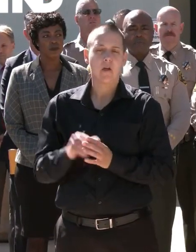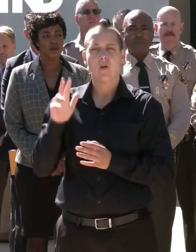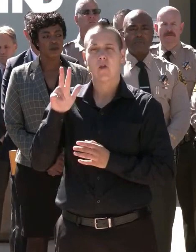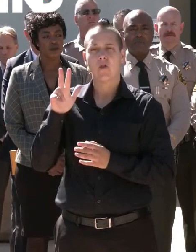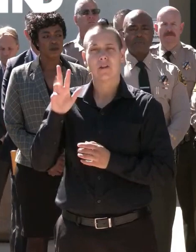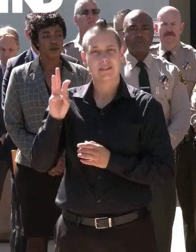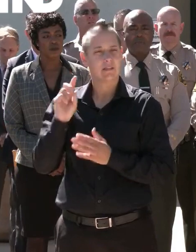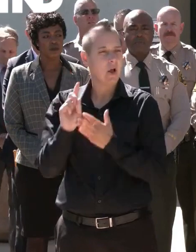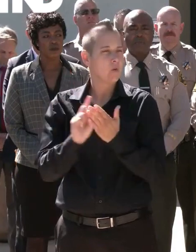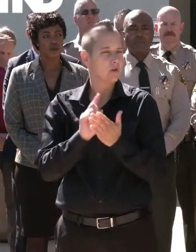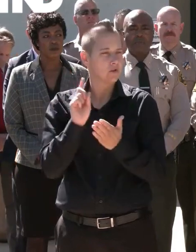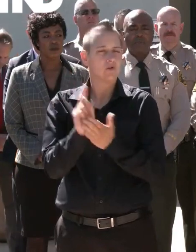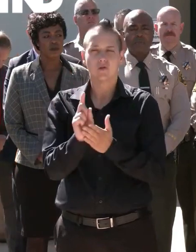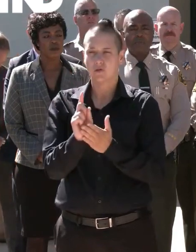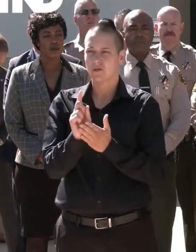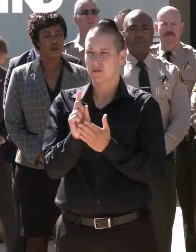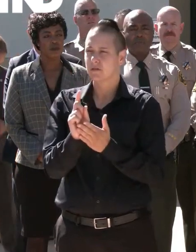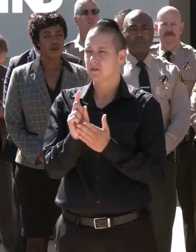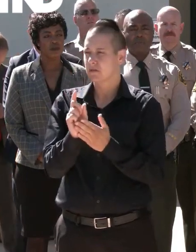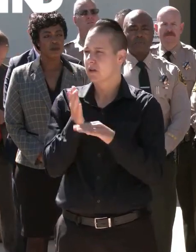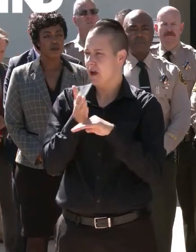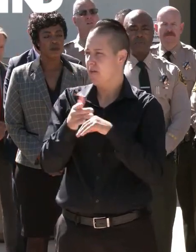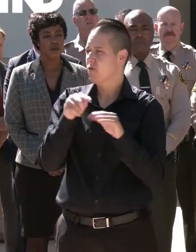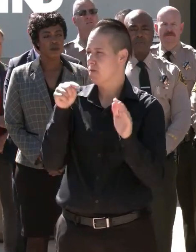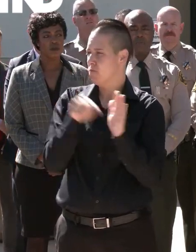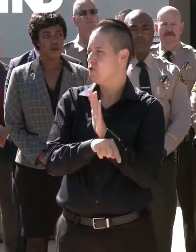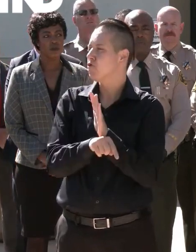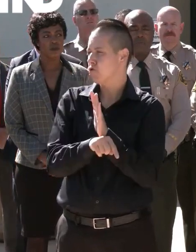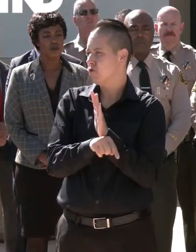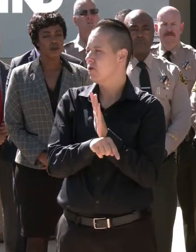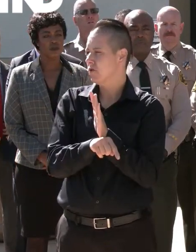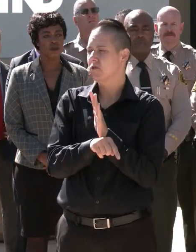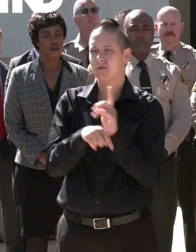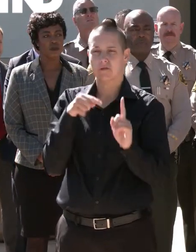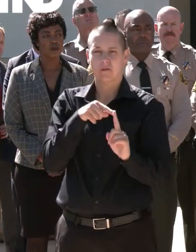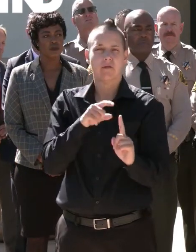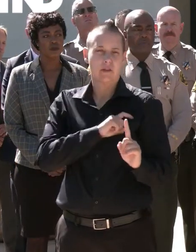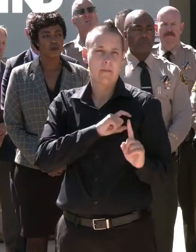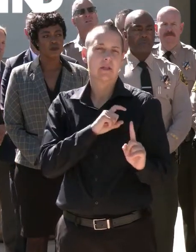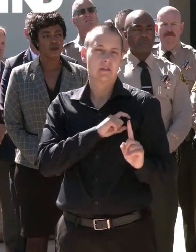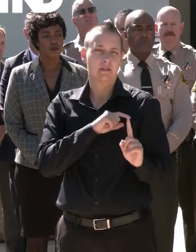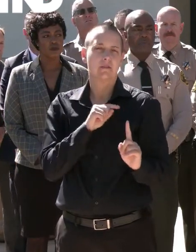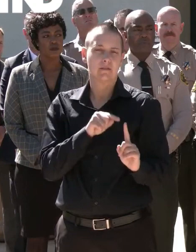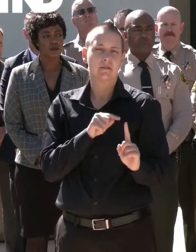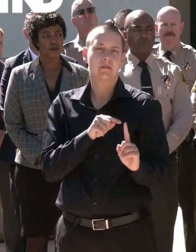36 hours after the murder of our deputy,